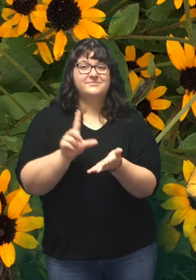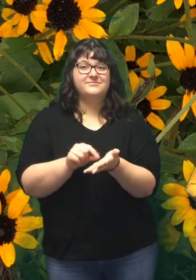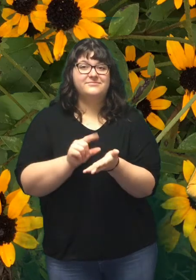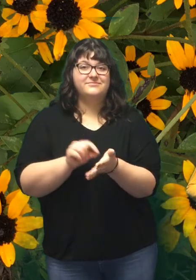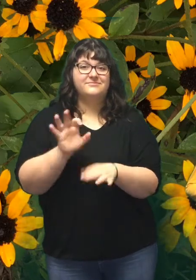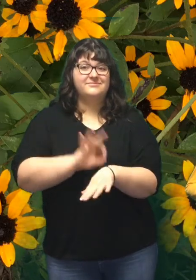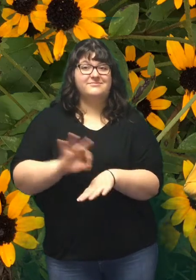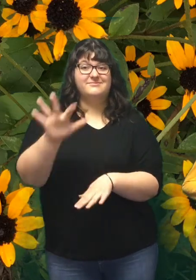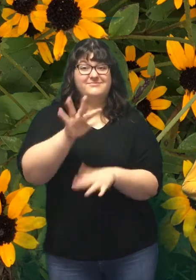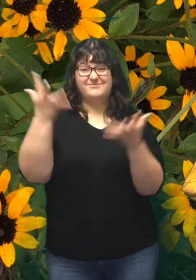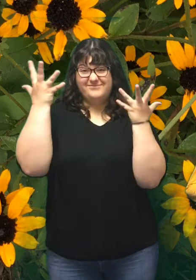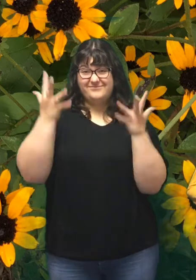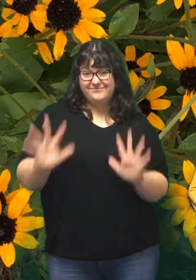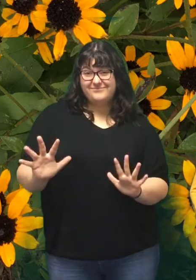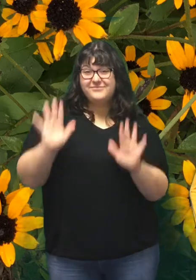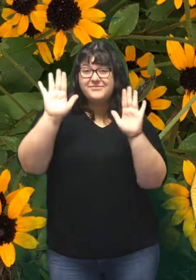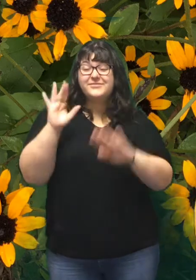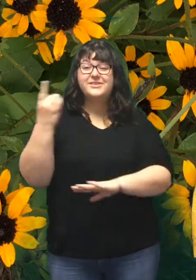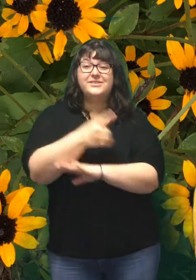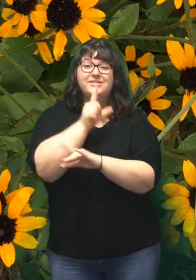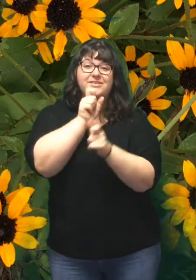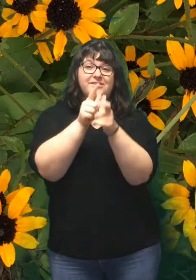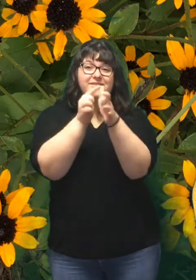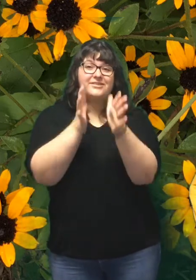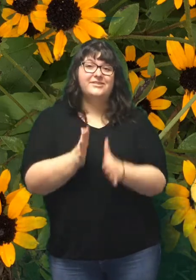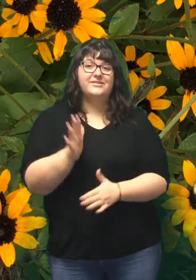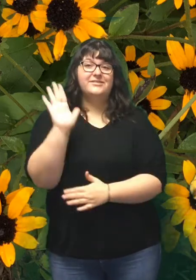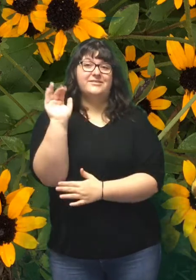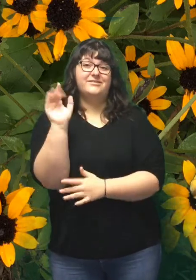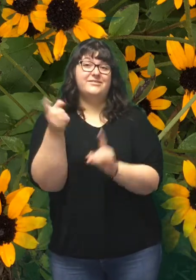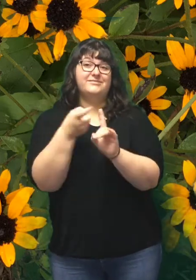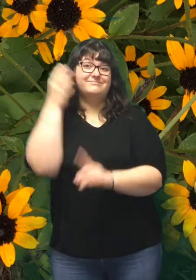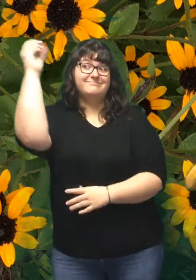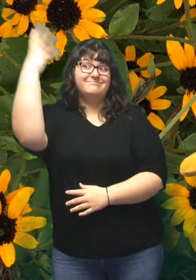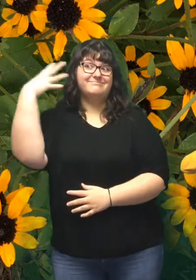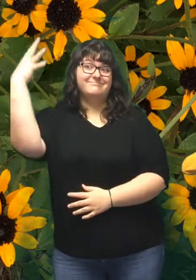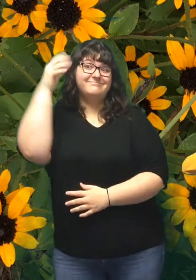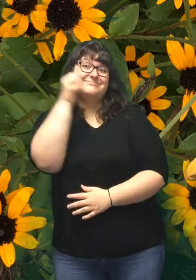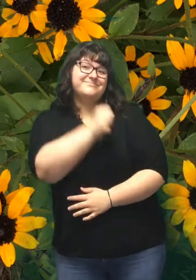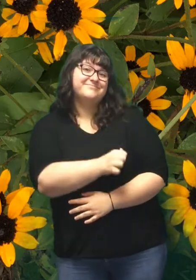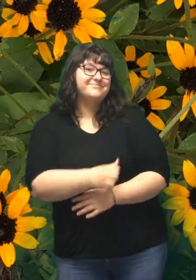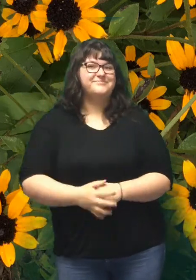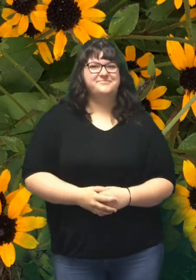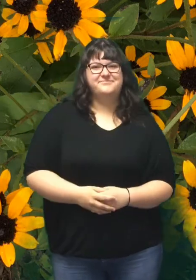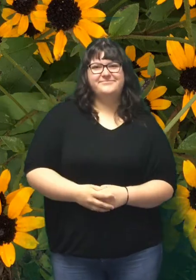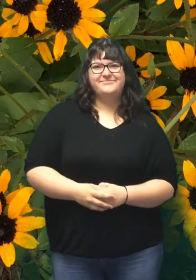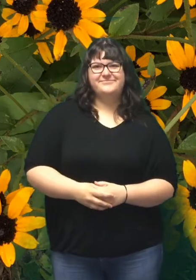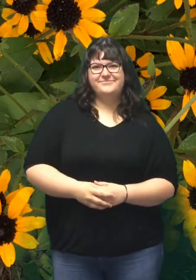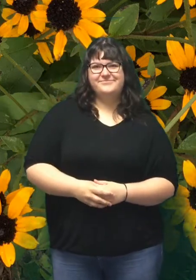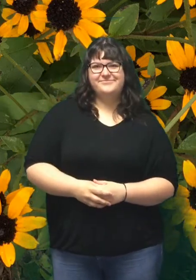That's it from the news at 9-ish. Have a great day, Roadrunners. Bye from the Sunshine Girls.